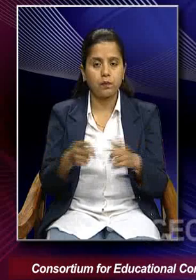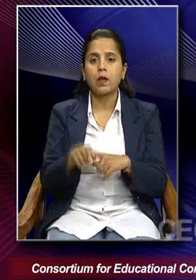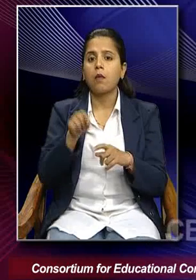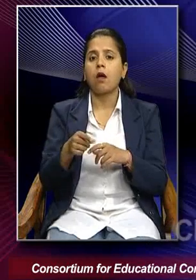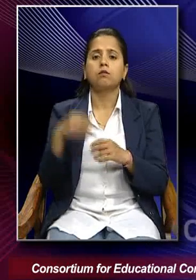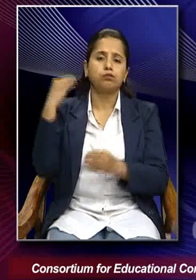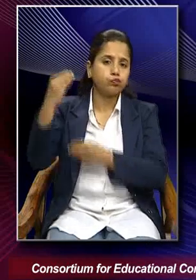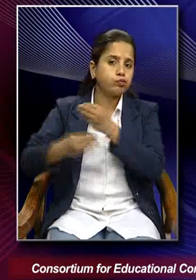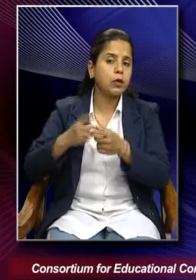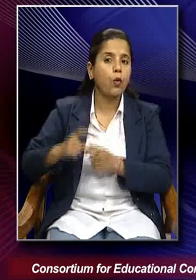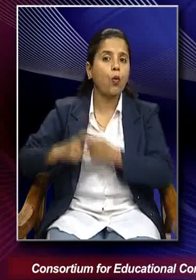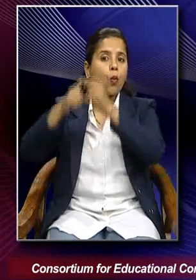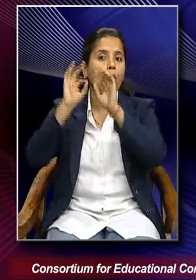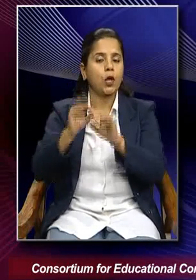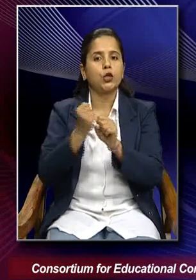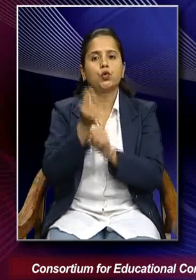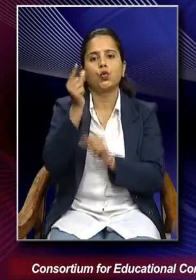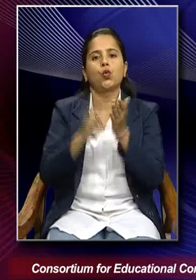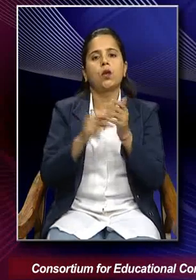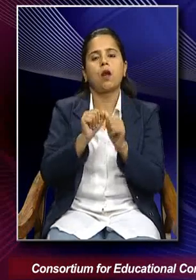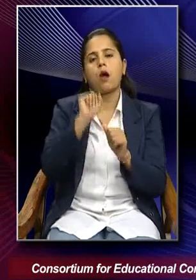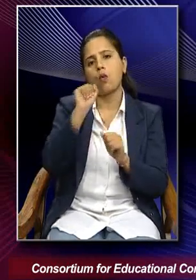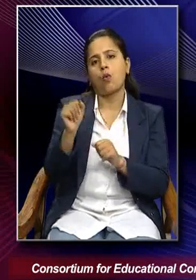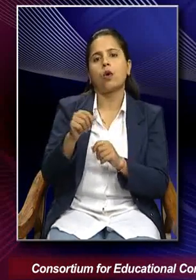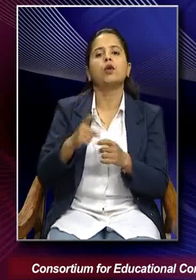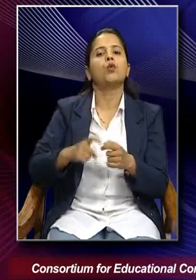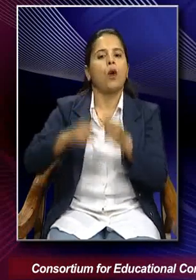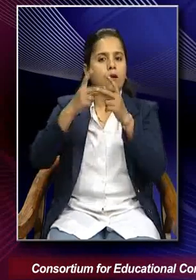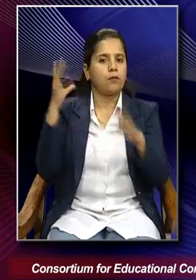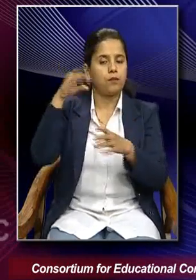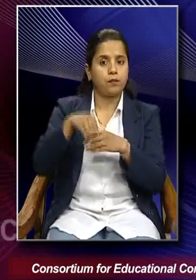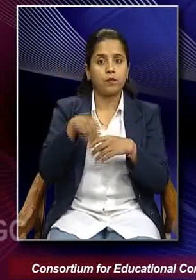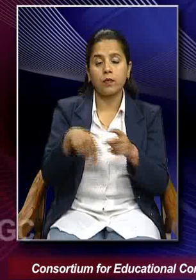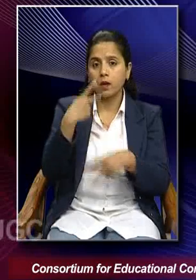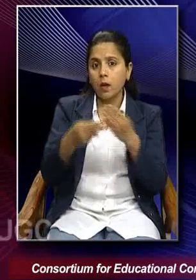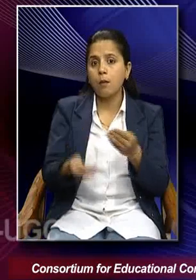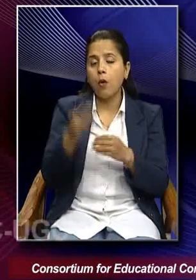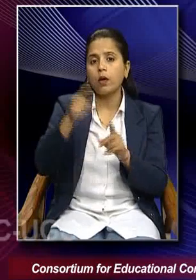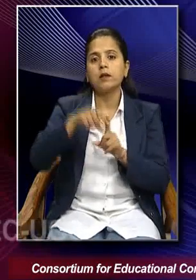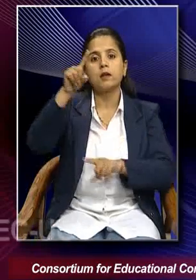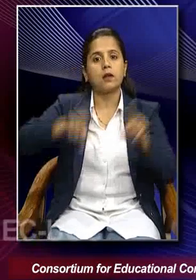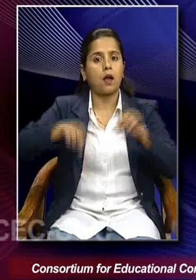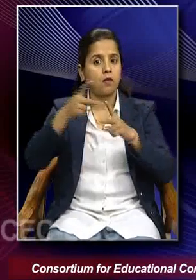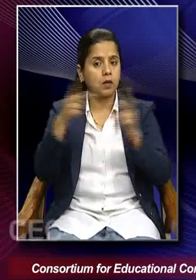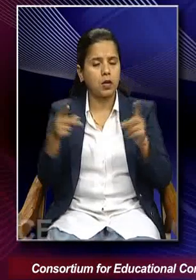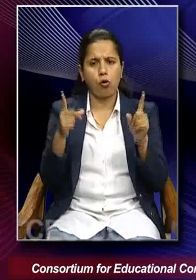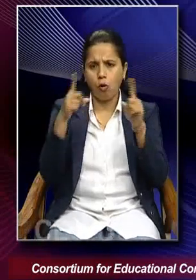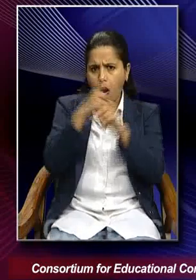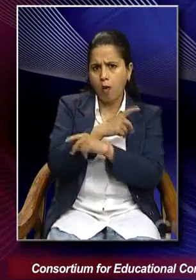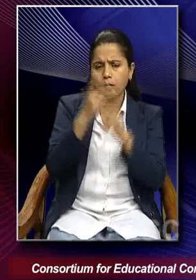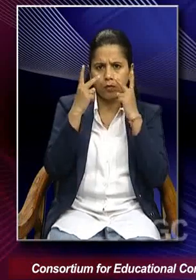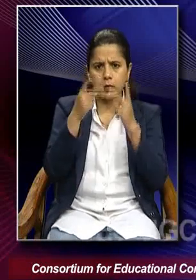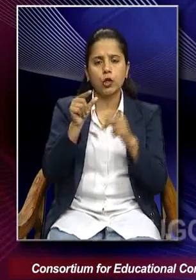inherent qualities, which is the gunas, which together give rise to the diversity and complexity of